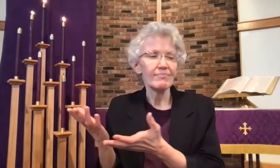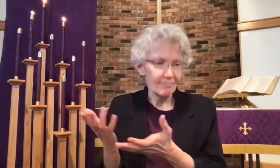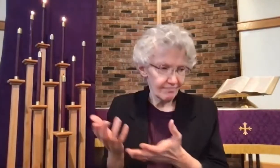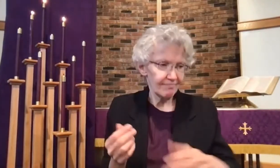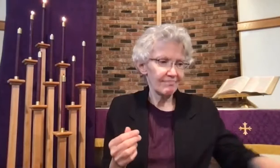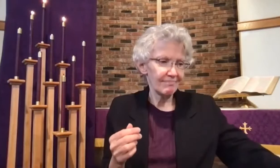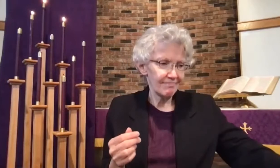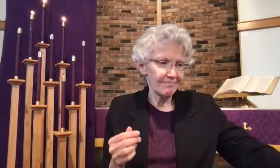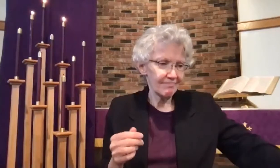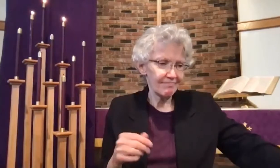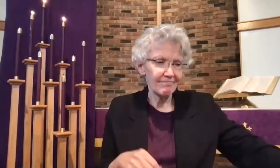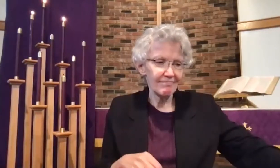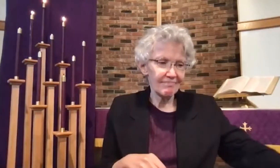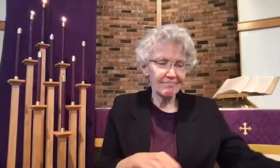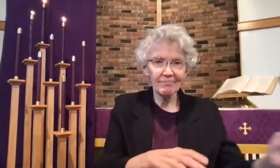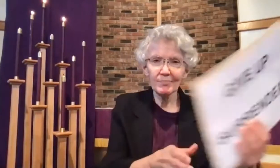So what did he do instead?